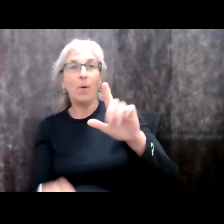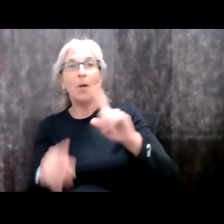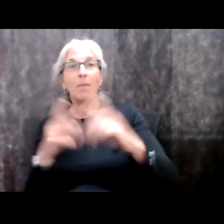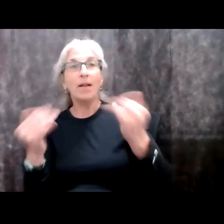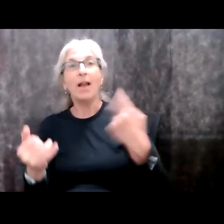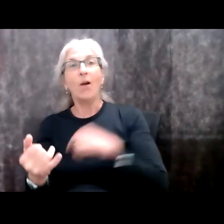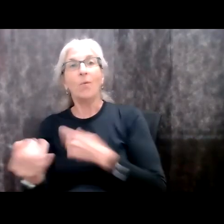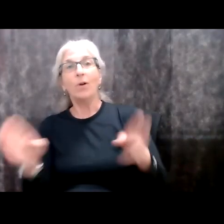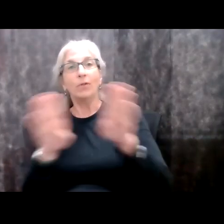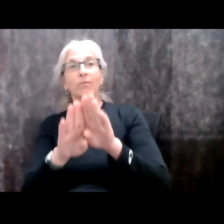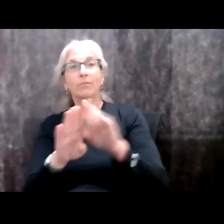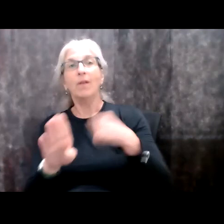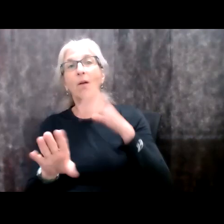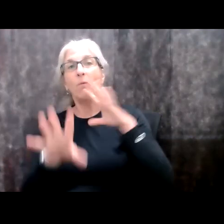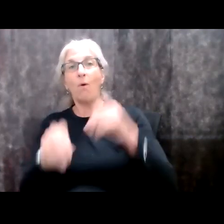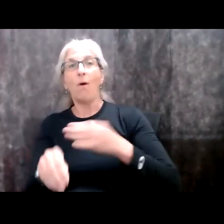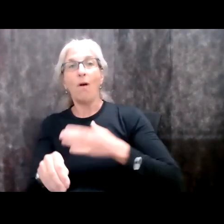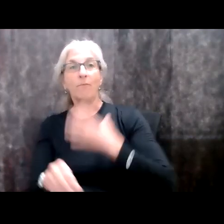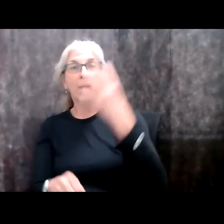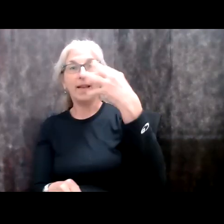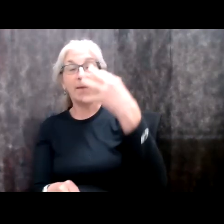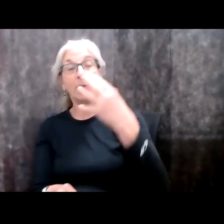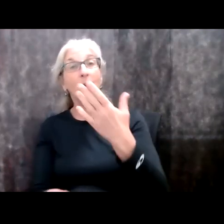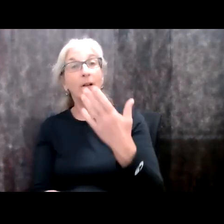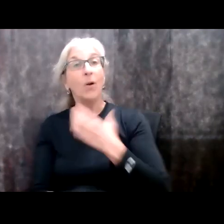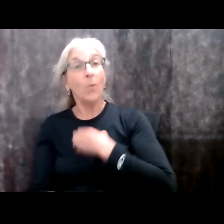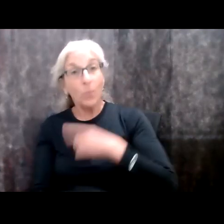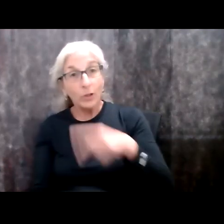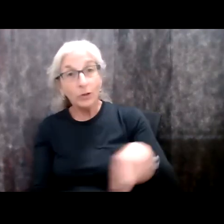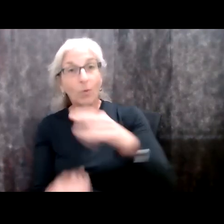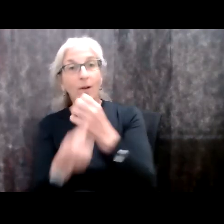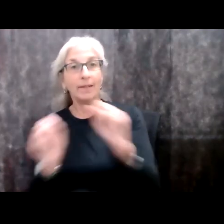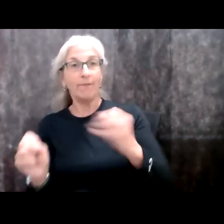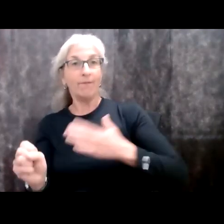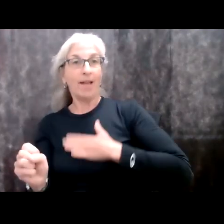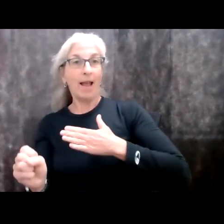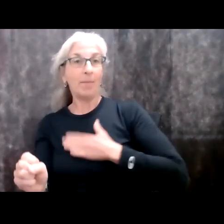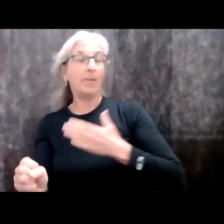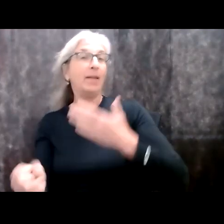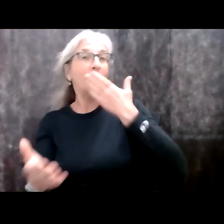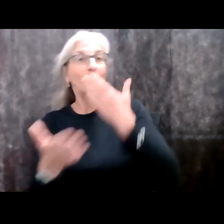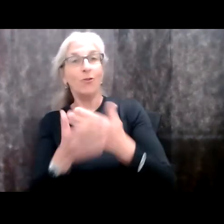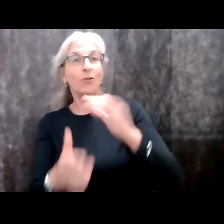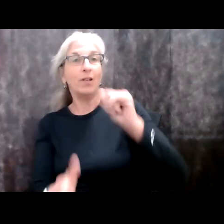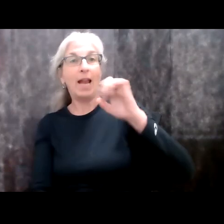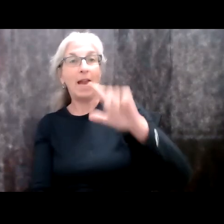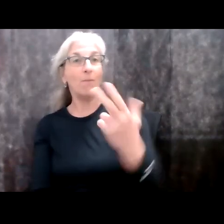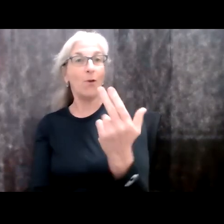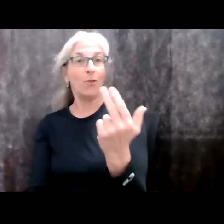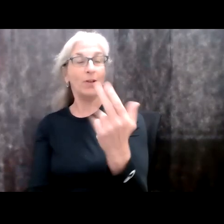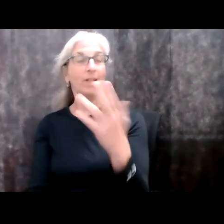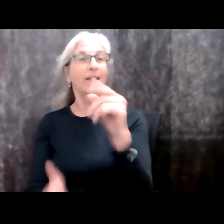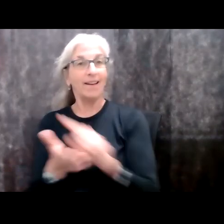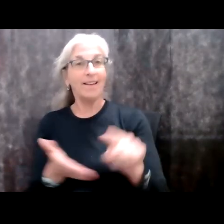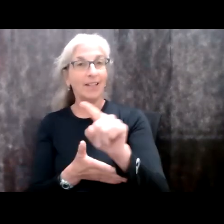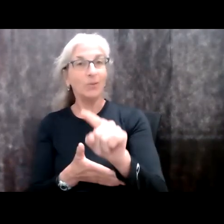ahead and turn off my camera and wish everyone a safe, happy, and well April 13th and week ahead. We look forward to